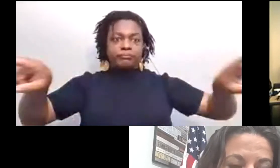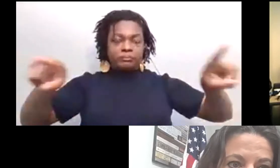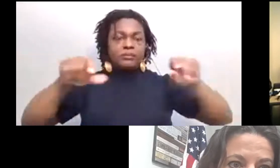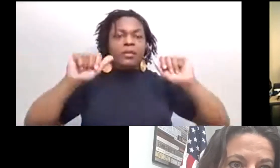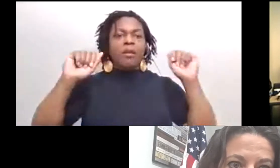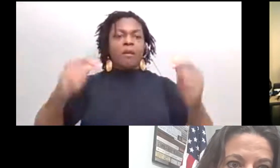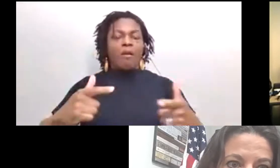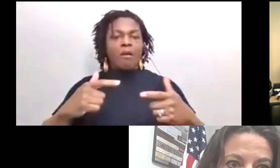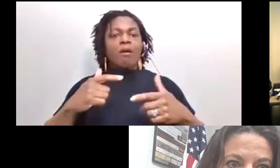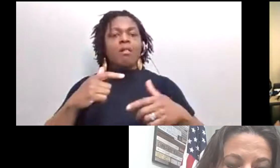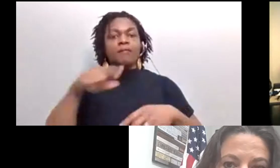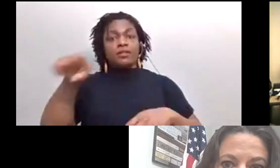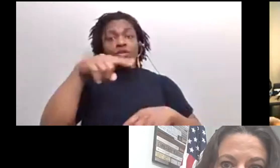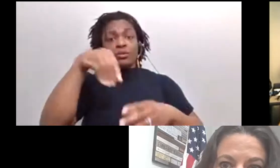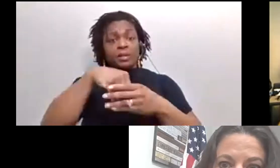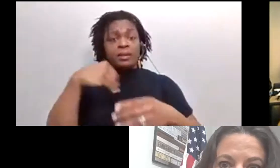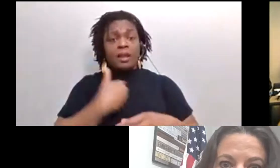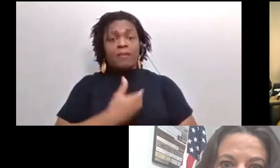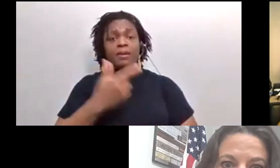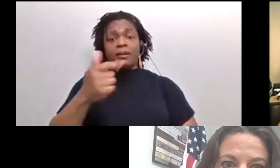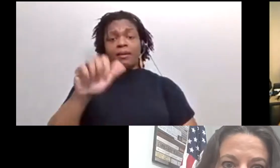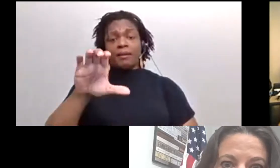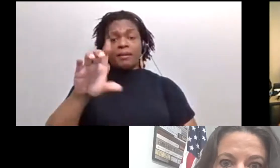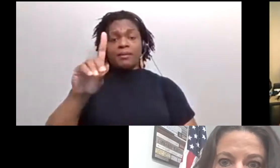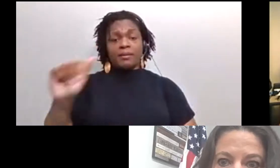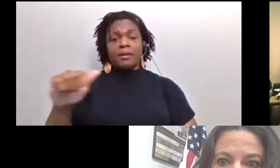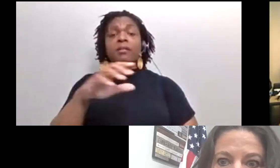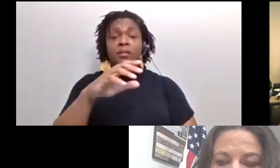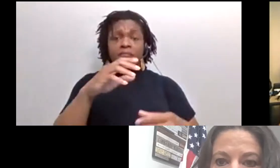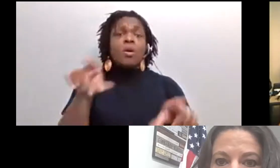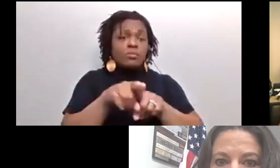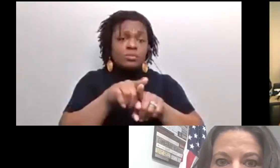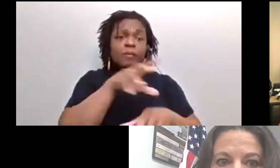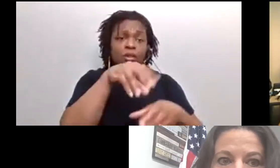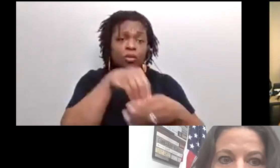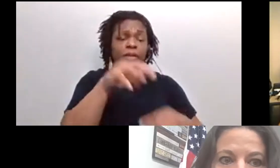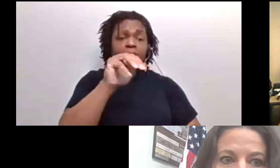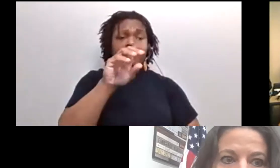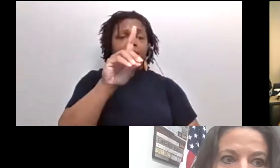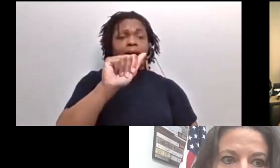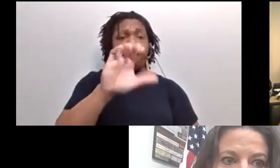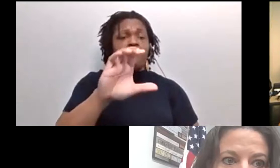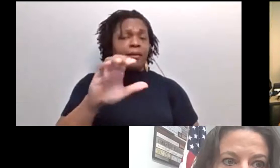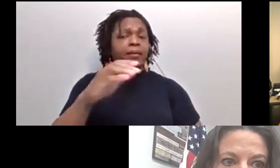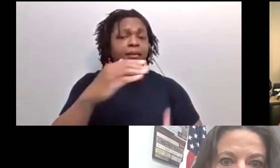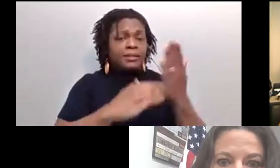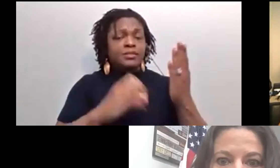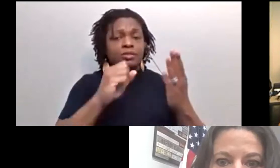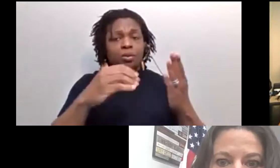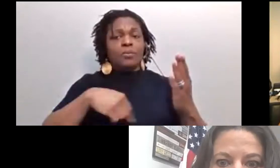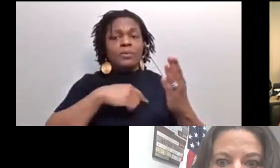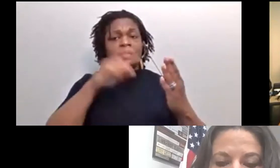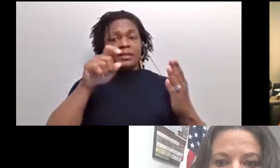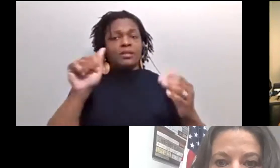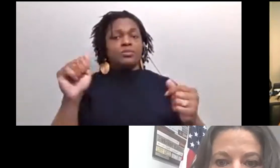GACDA email list or included in our MDAC list. So you should get information, and we really need you guys to help out,